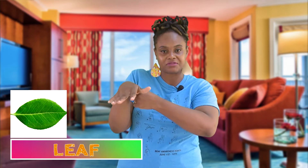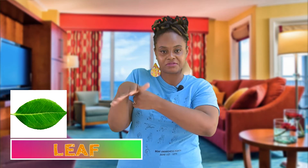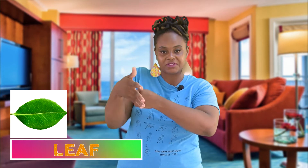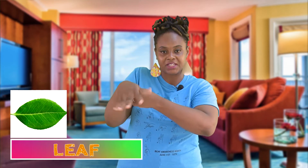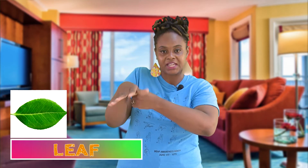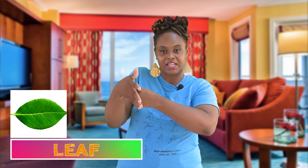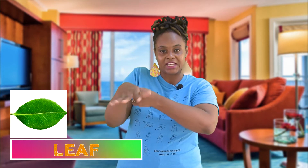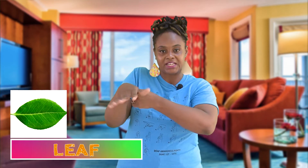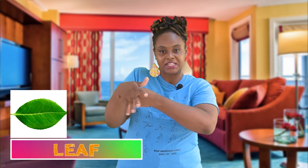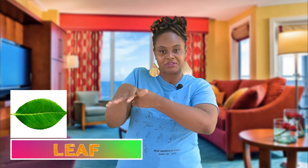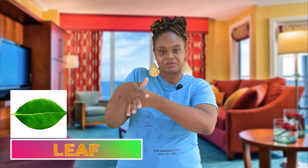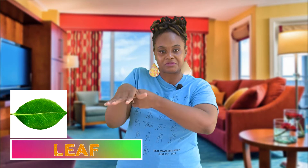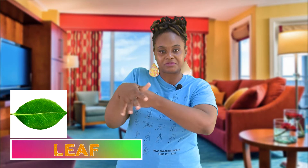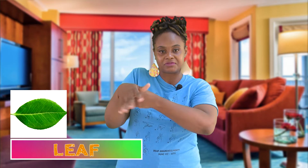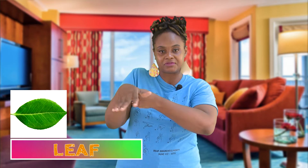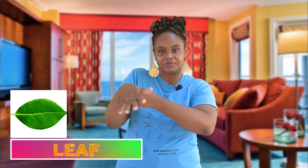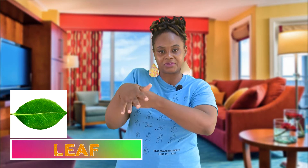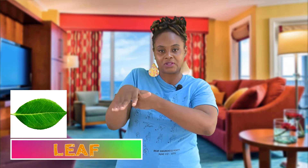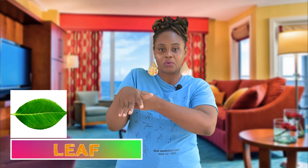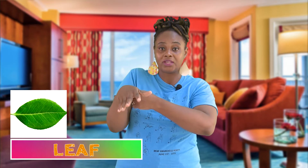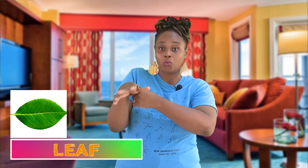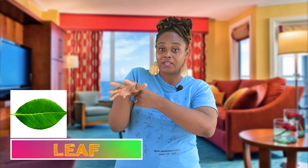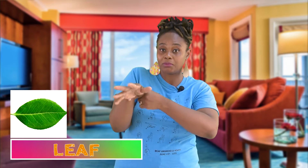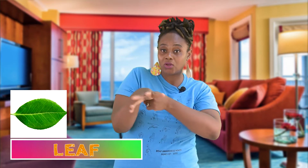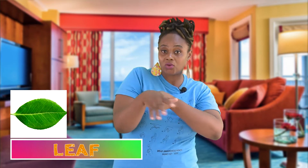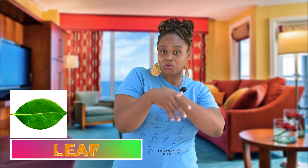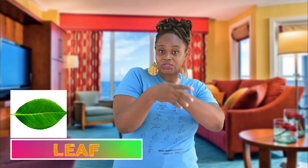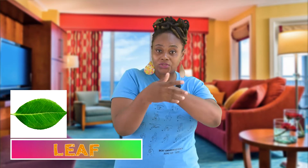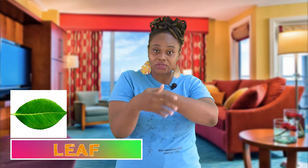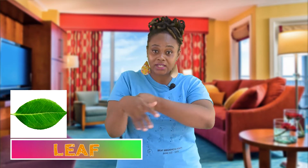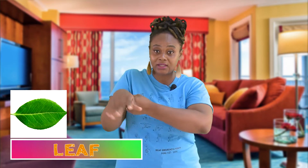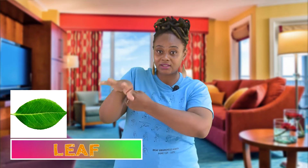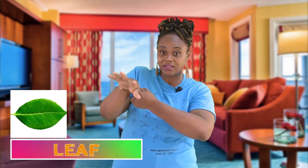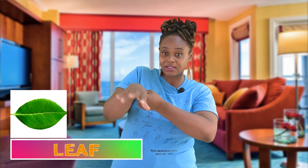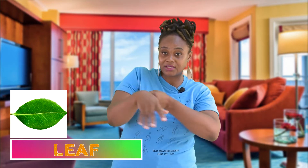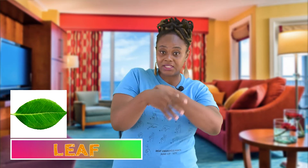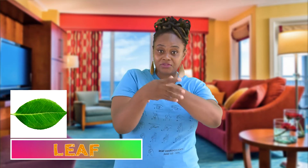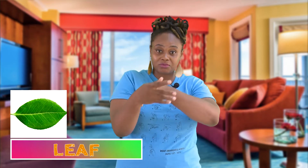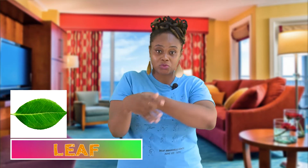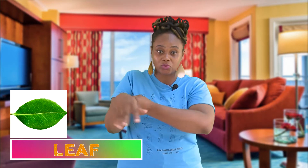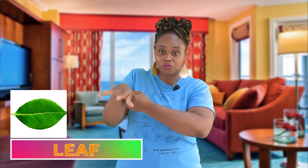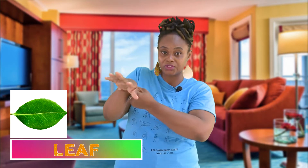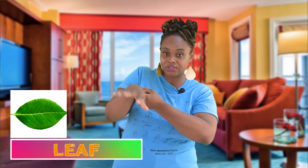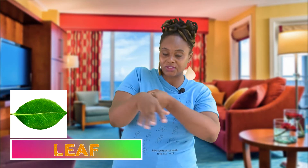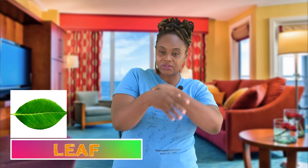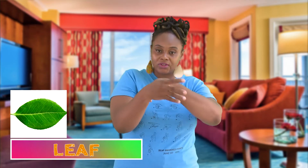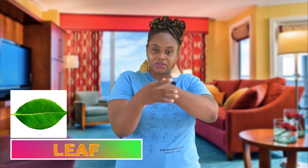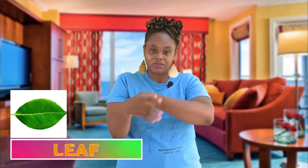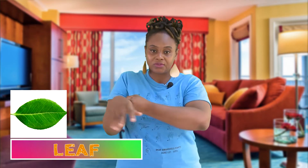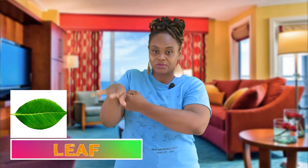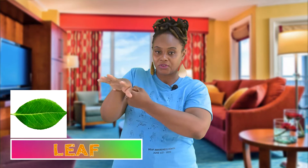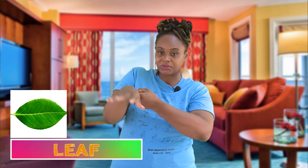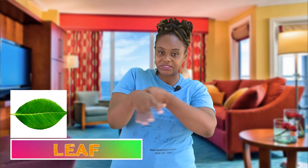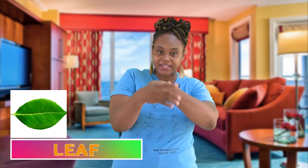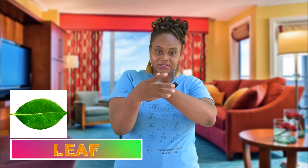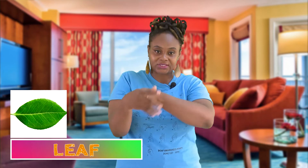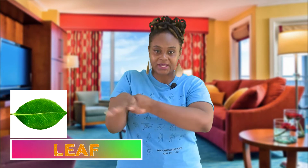Leaf, leaf. When the wind blows, you know the leaf moves from side to